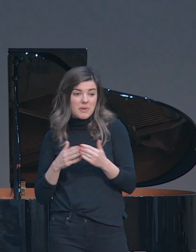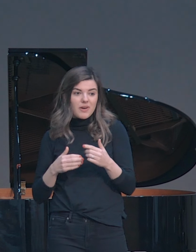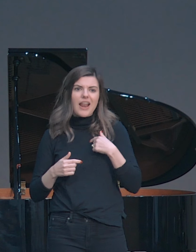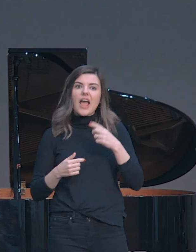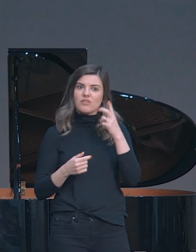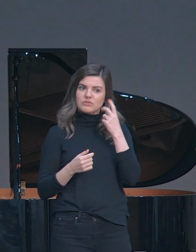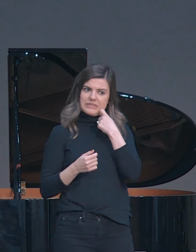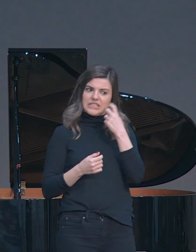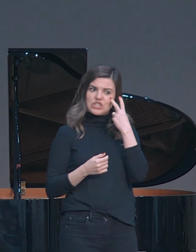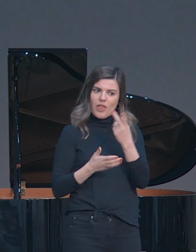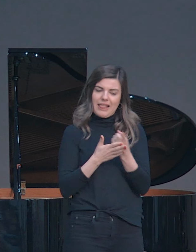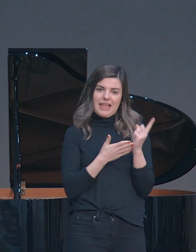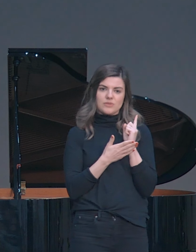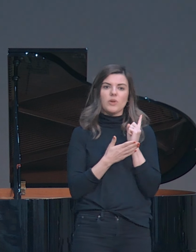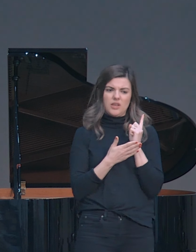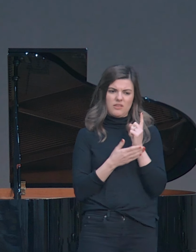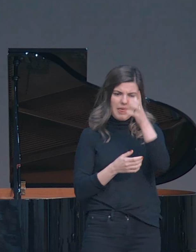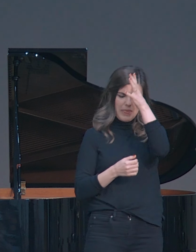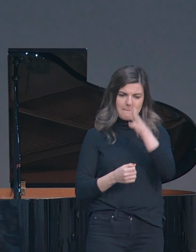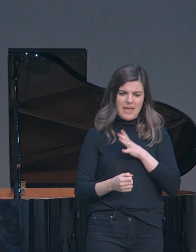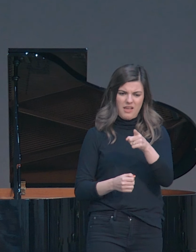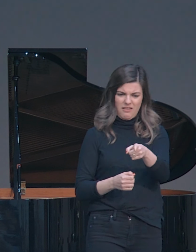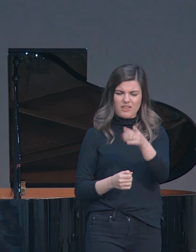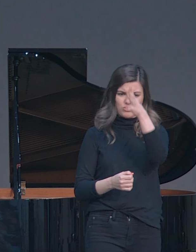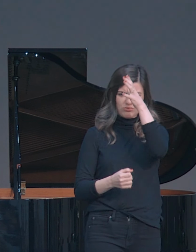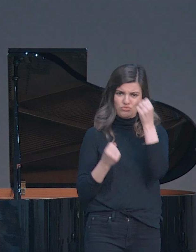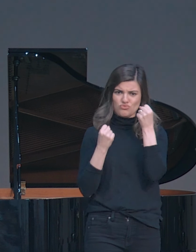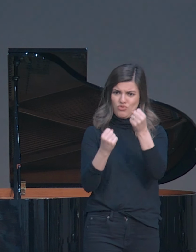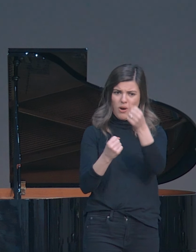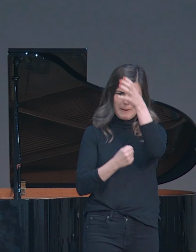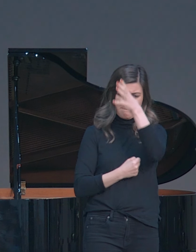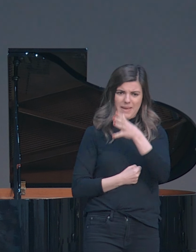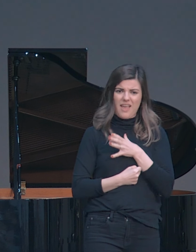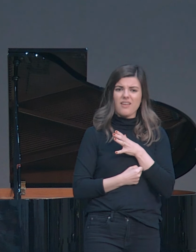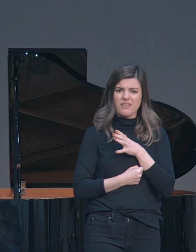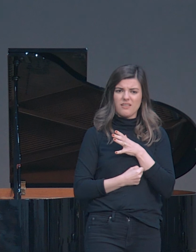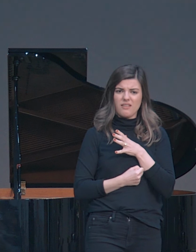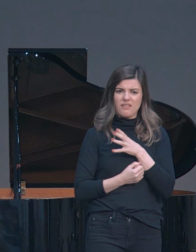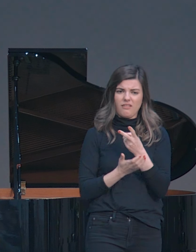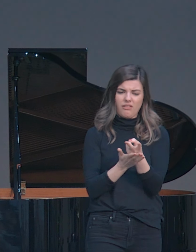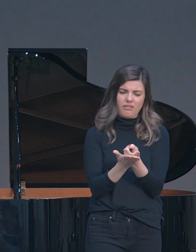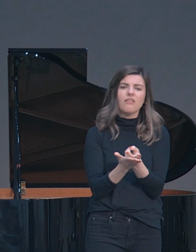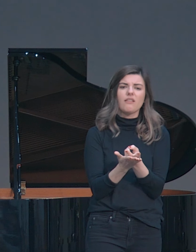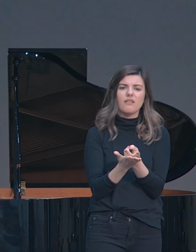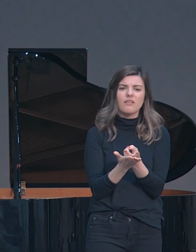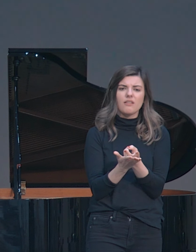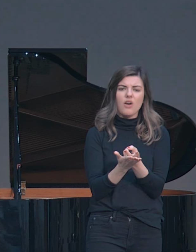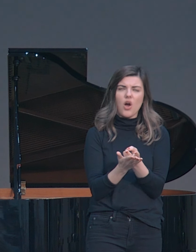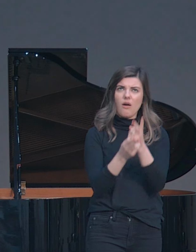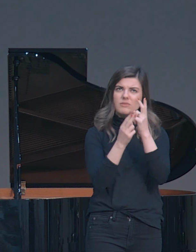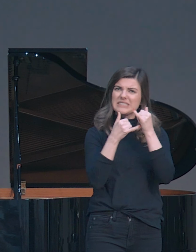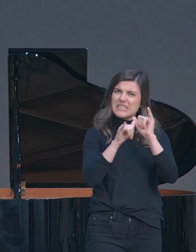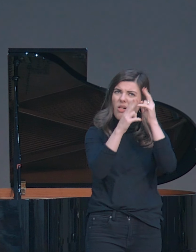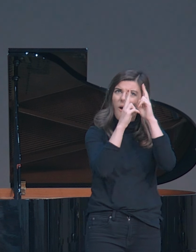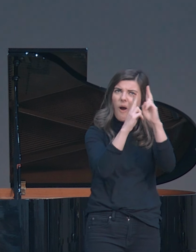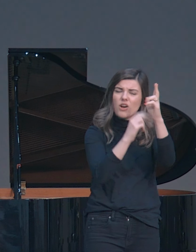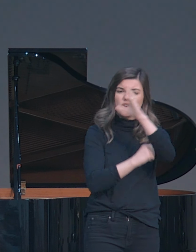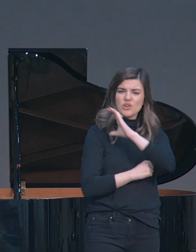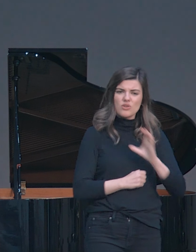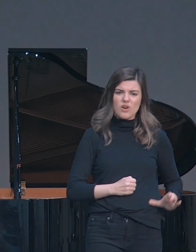week. As a man, a strong man, lays there honoring Christ,